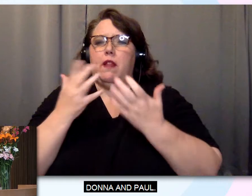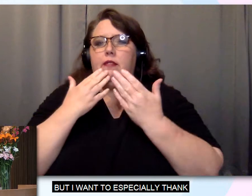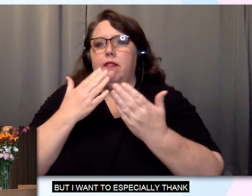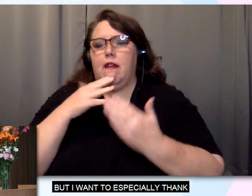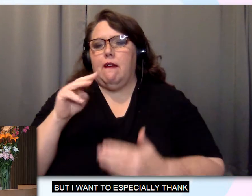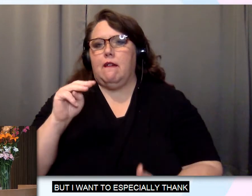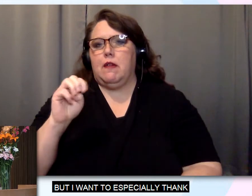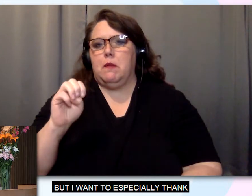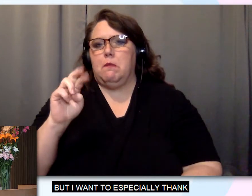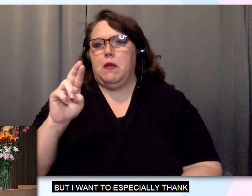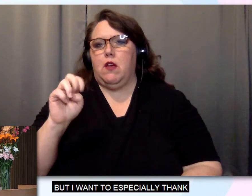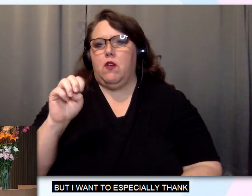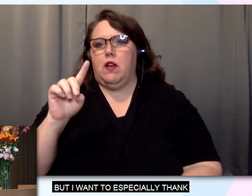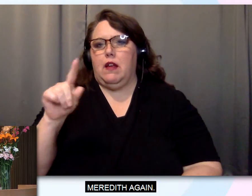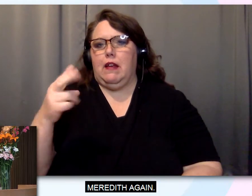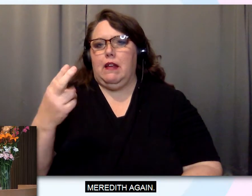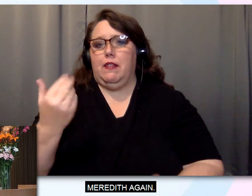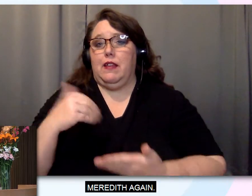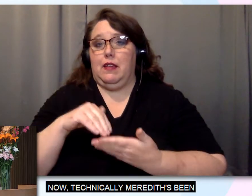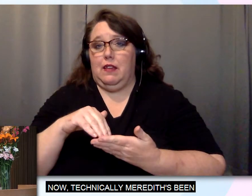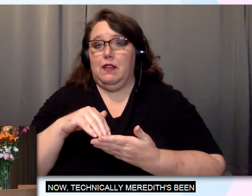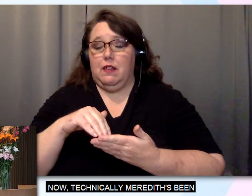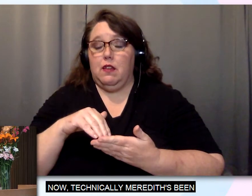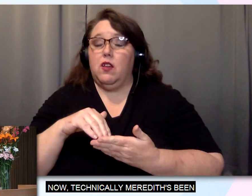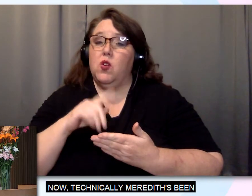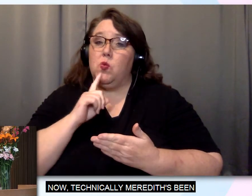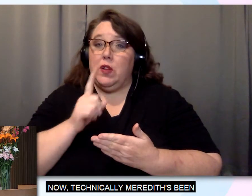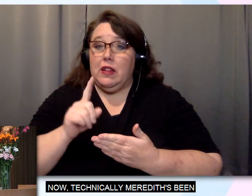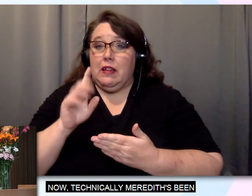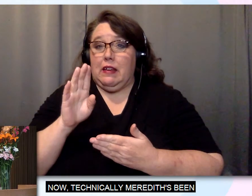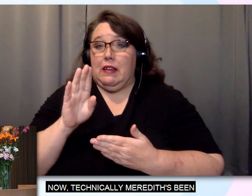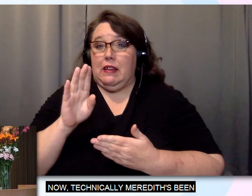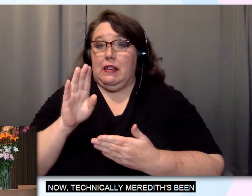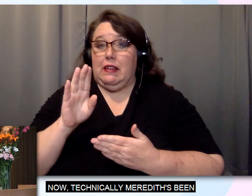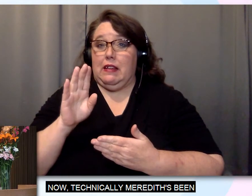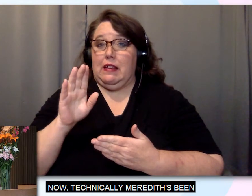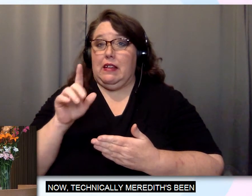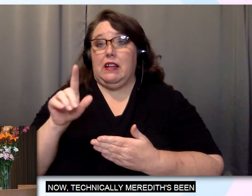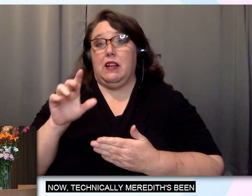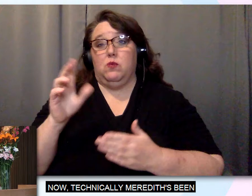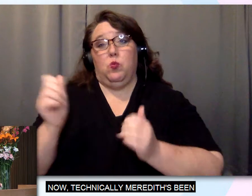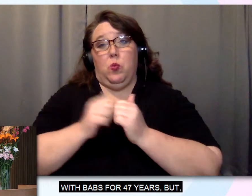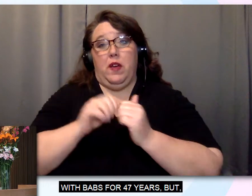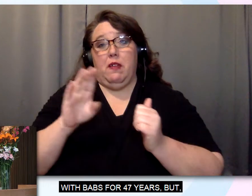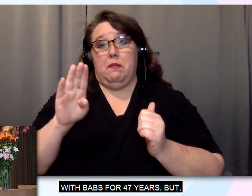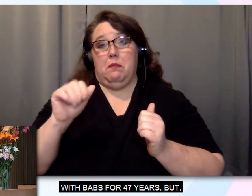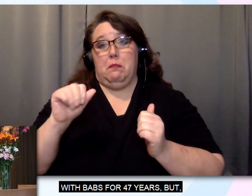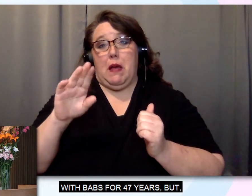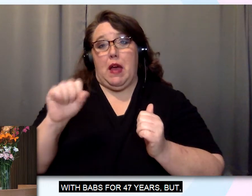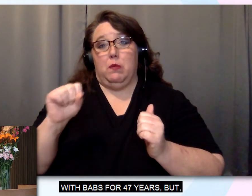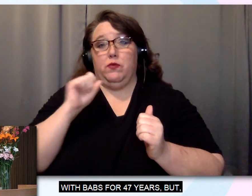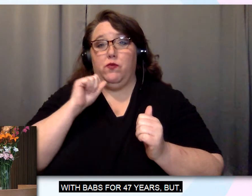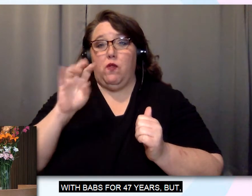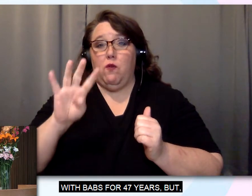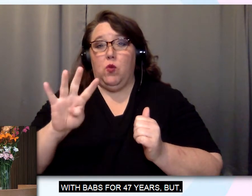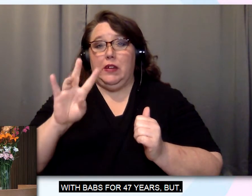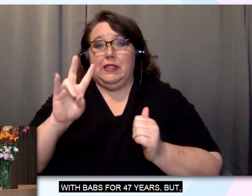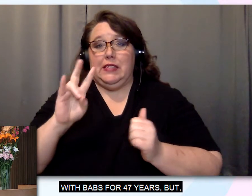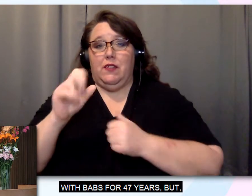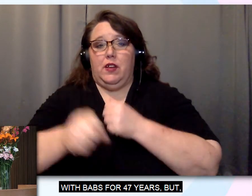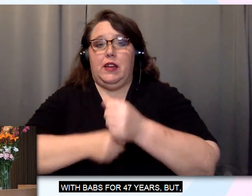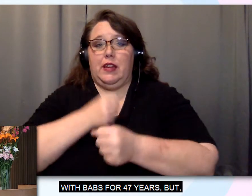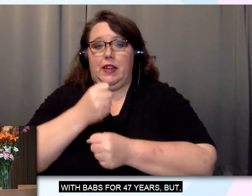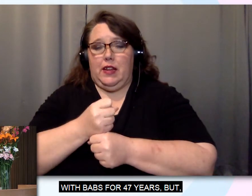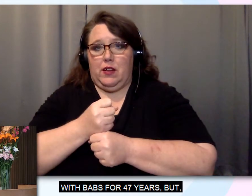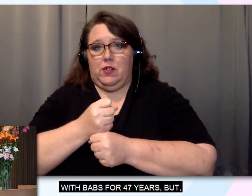want to especially thank Meredith again. Now, technically, Meredith's been with Babs for 47 years.